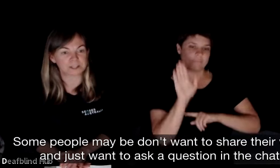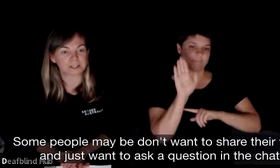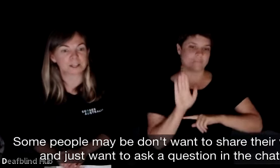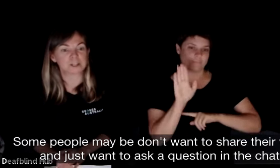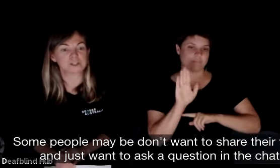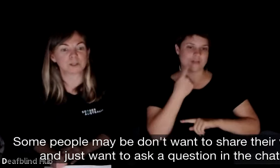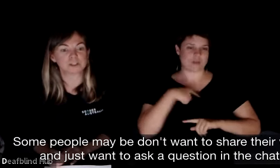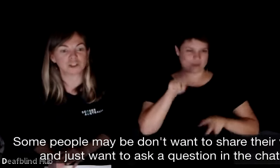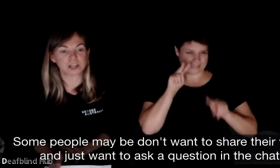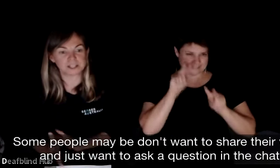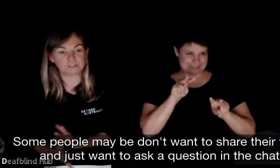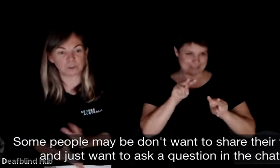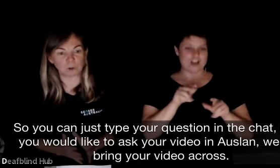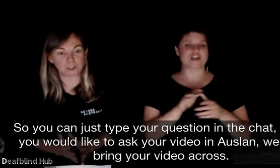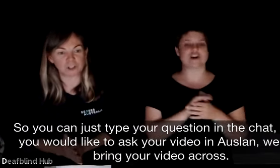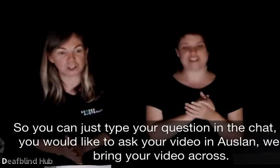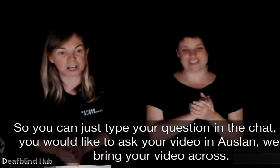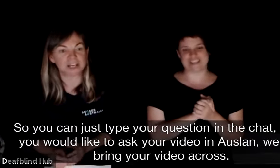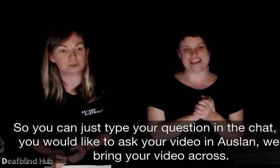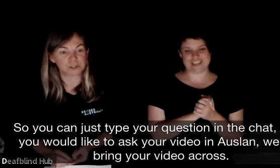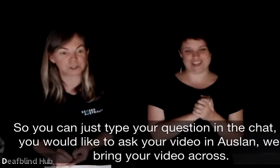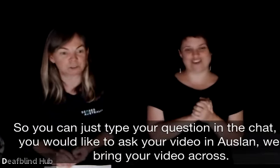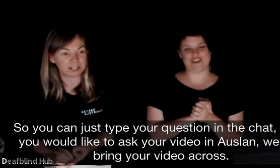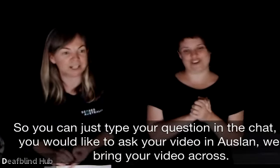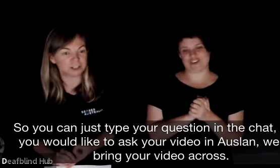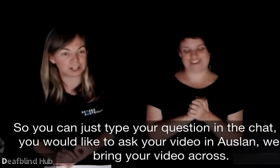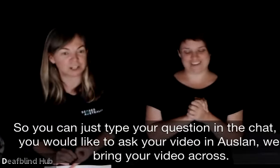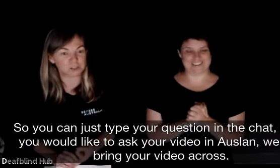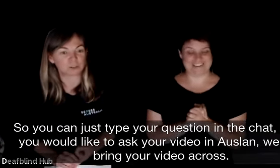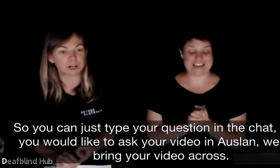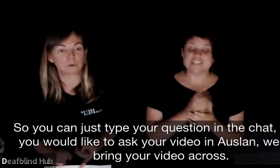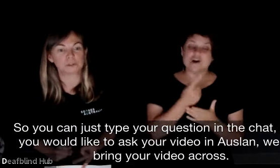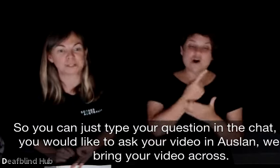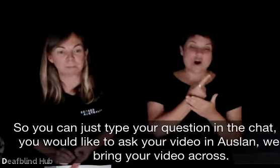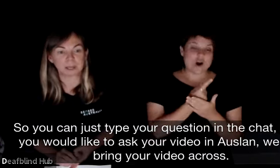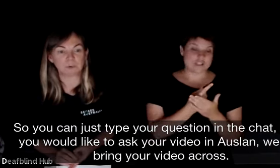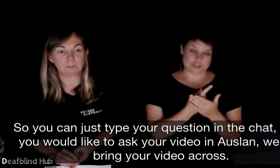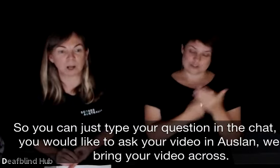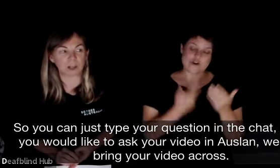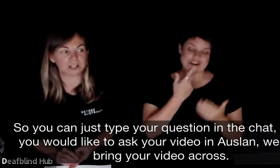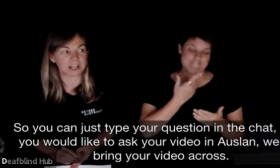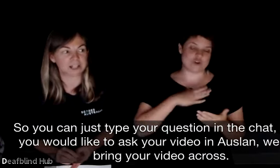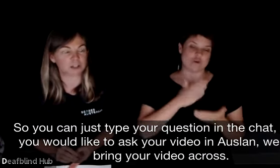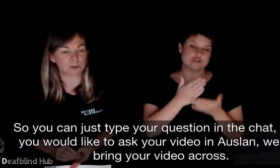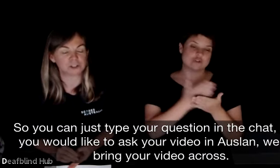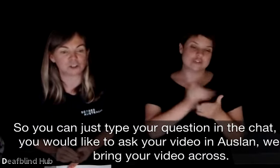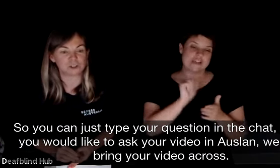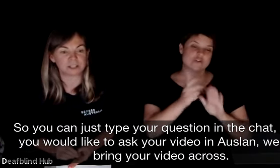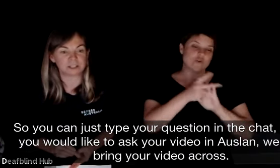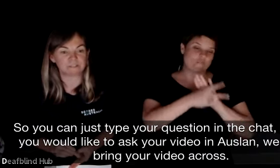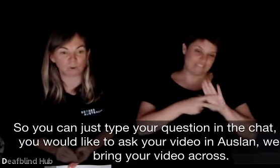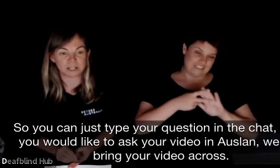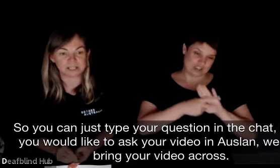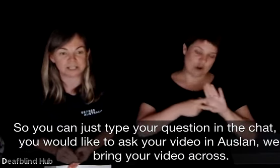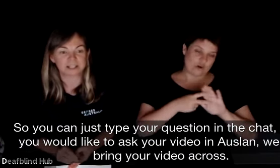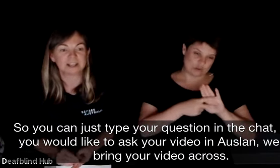across. So it's just if you want to share your screen, or some people might like to ask a question using